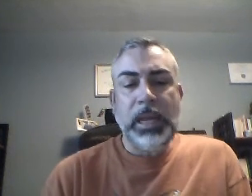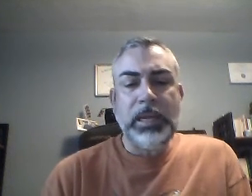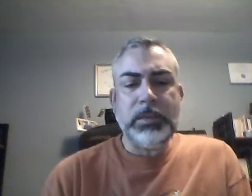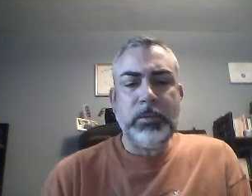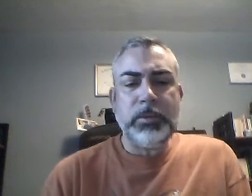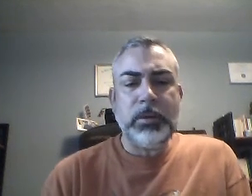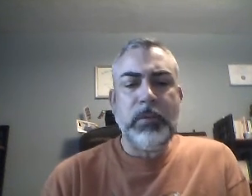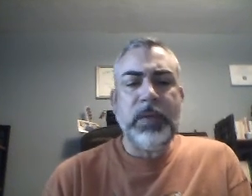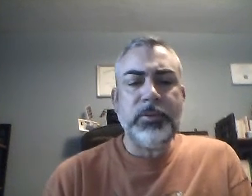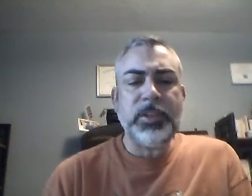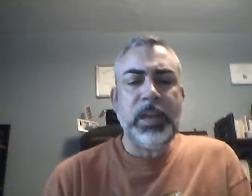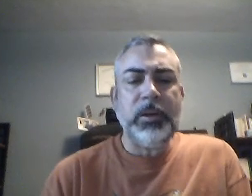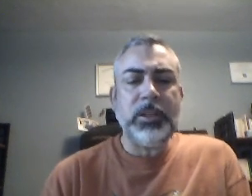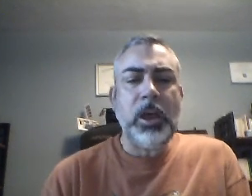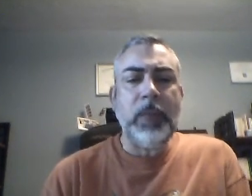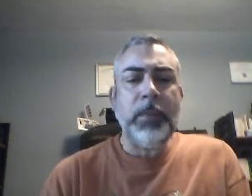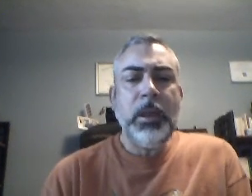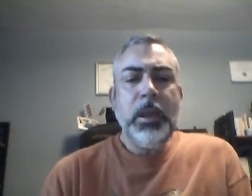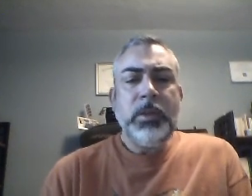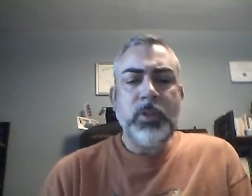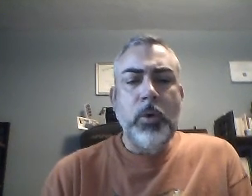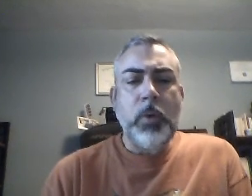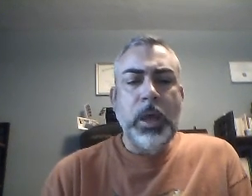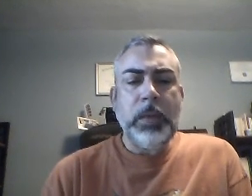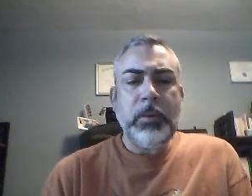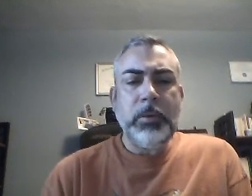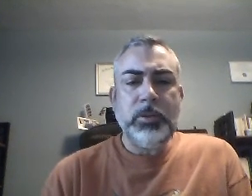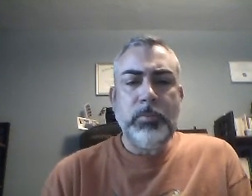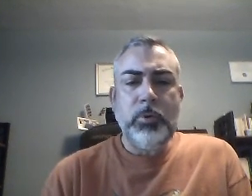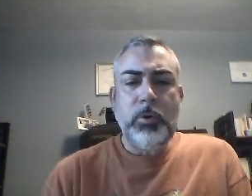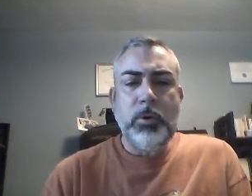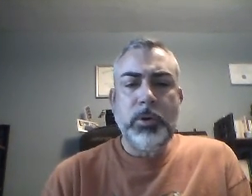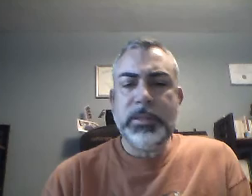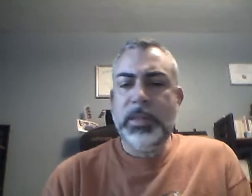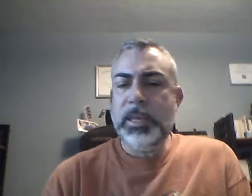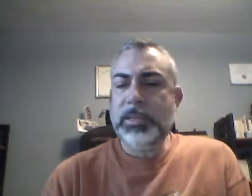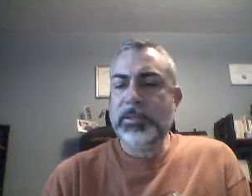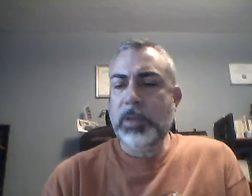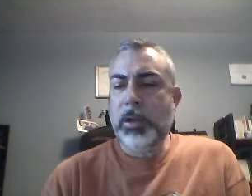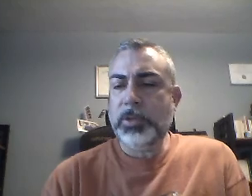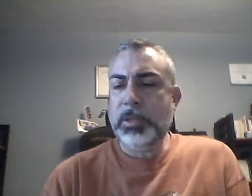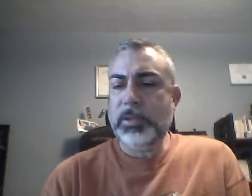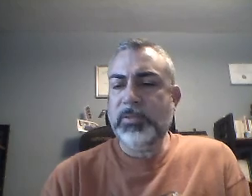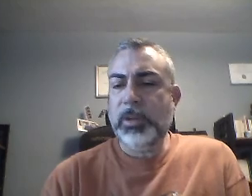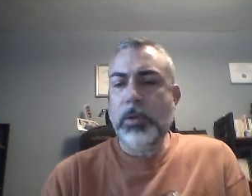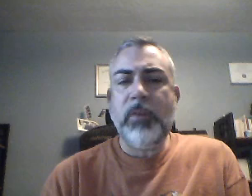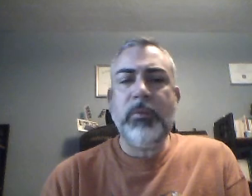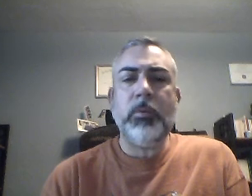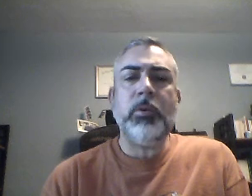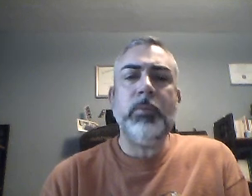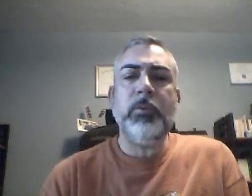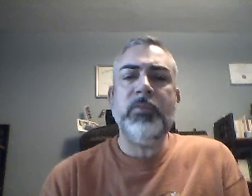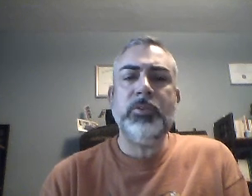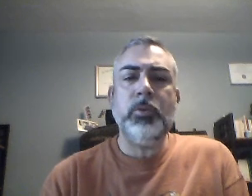1980s. It was a rather scary time. So I am going to pause this, shut this video off, and we're going to move to